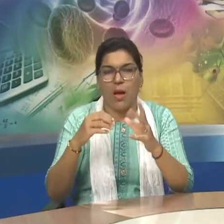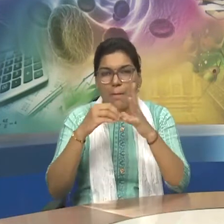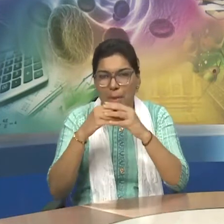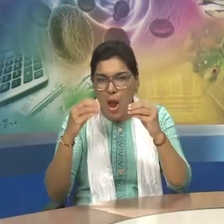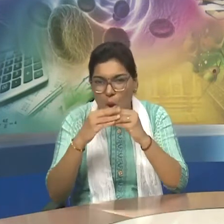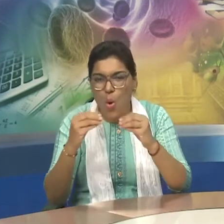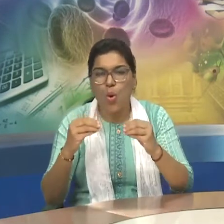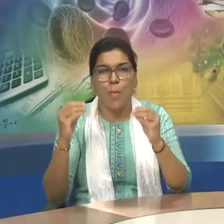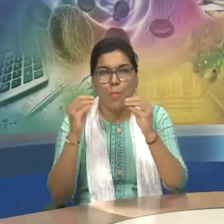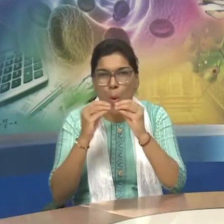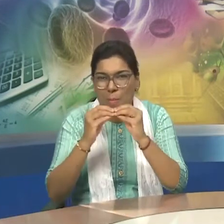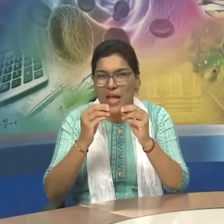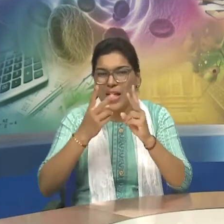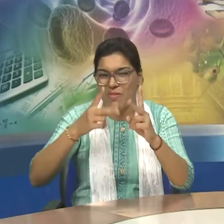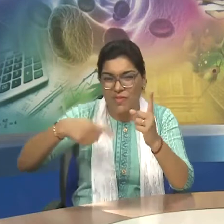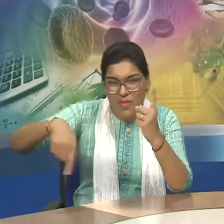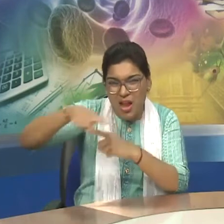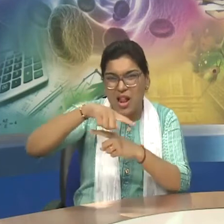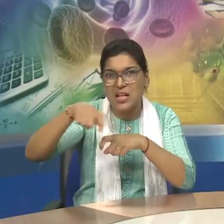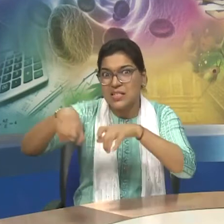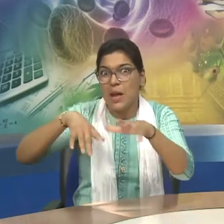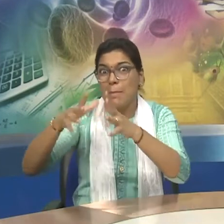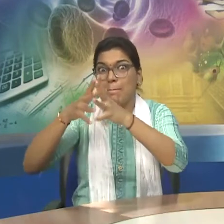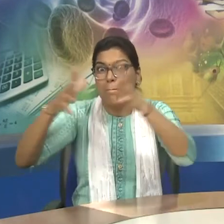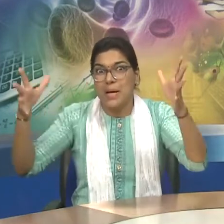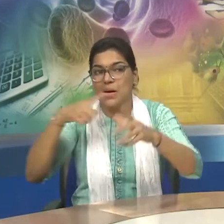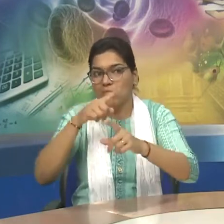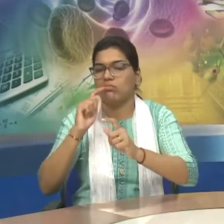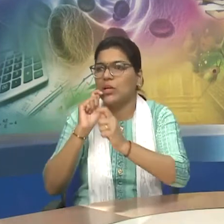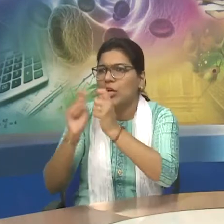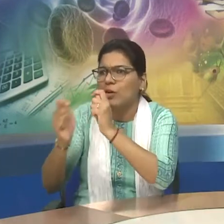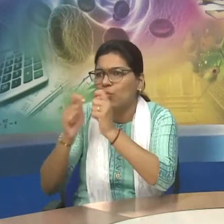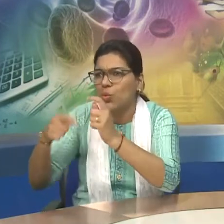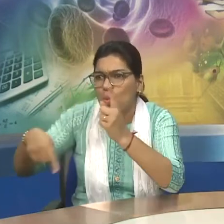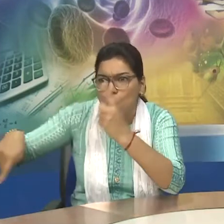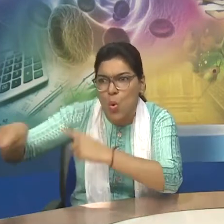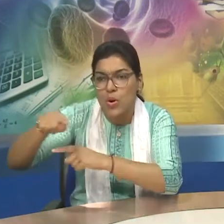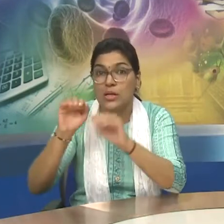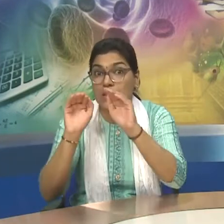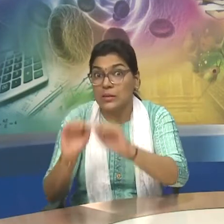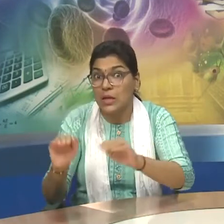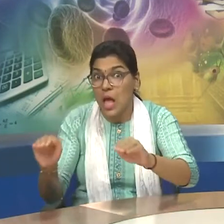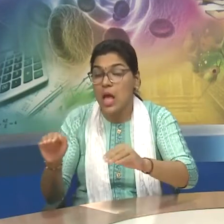This bias is not peculiar